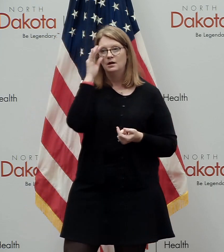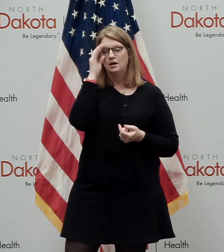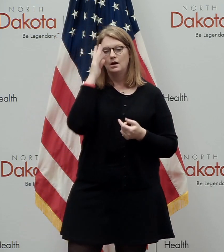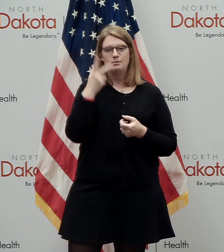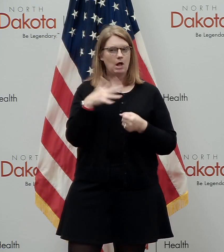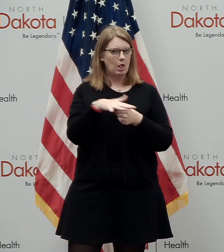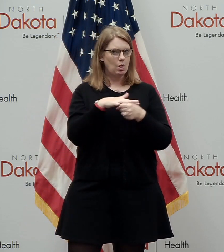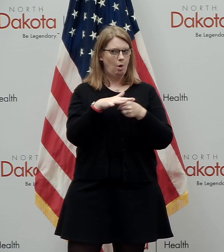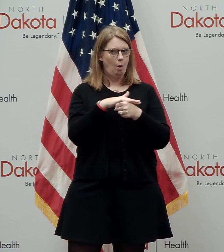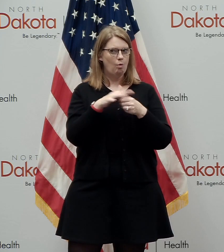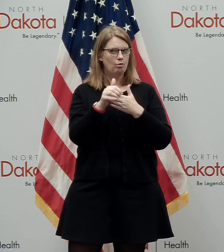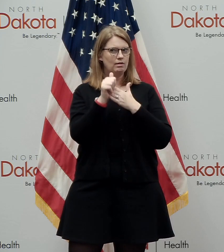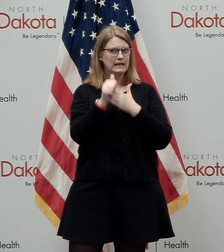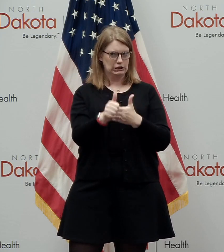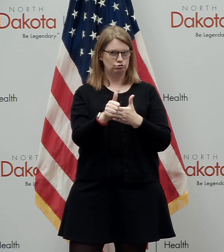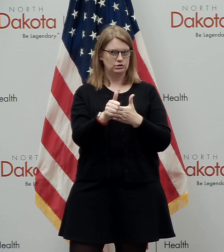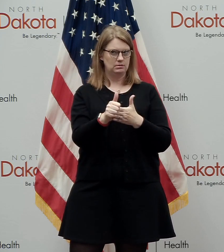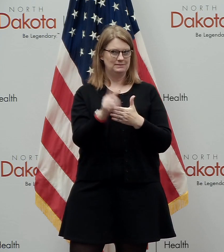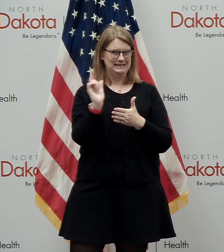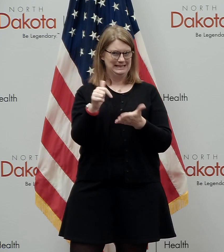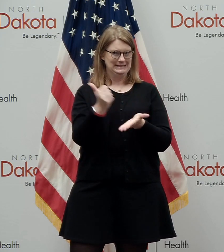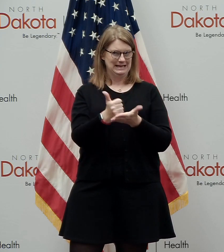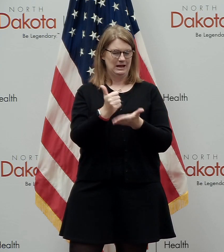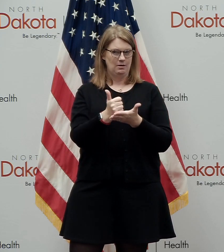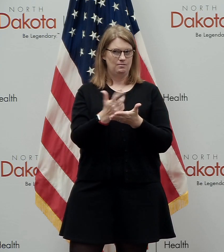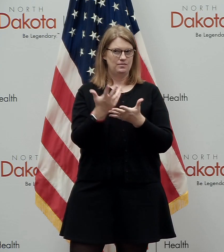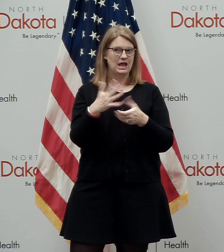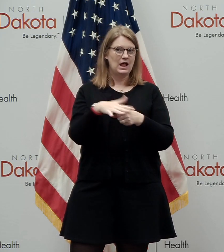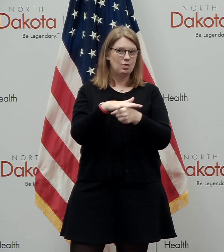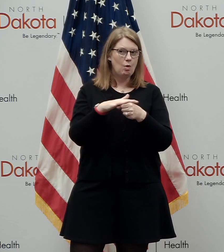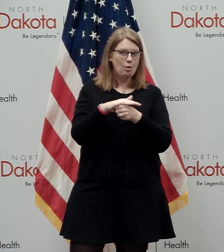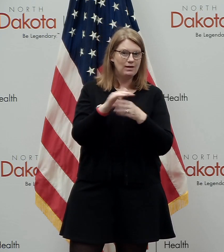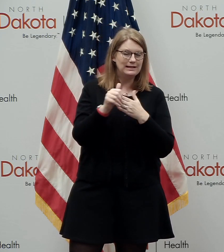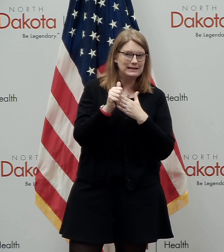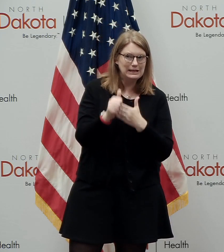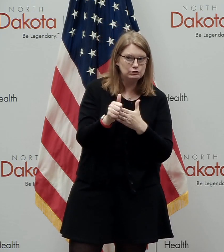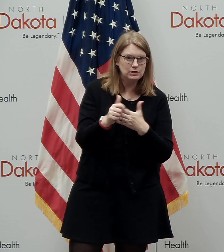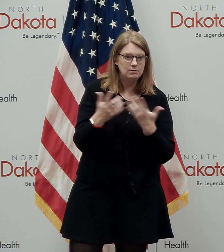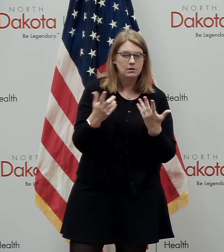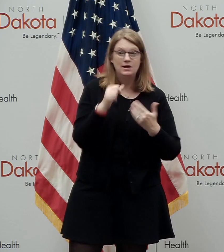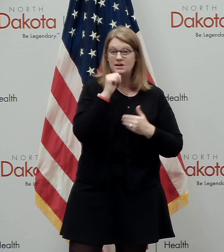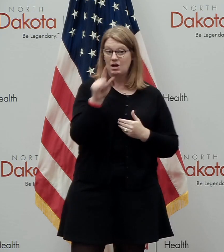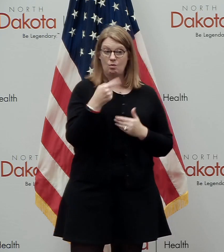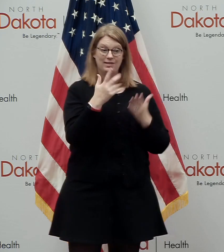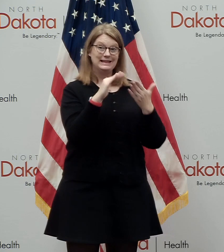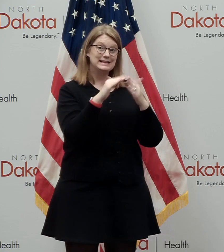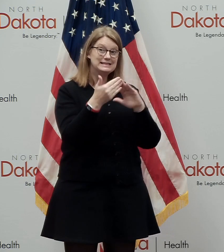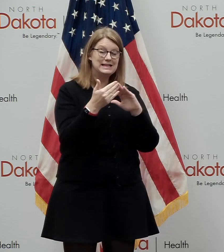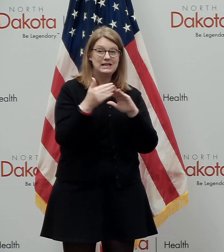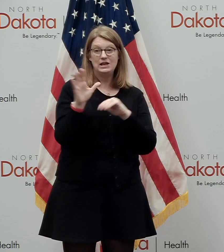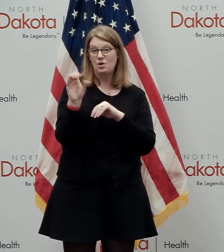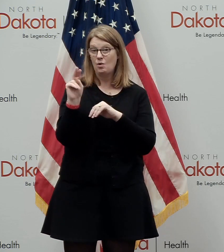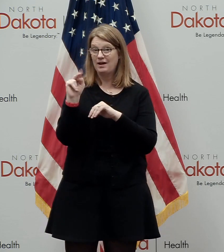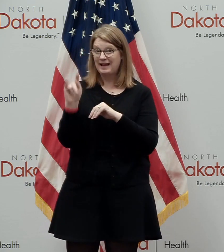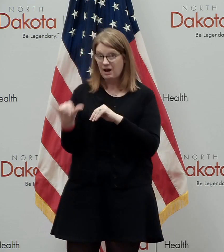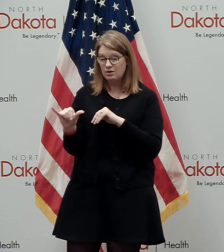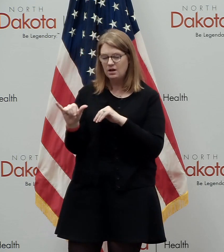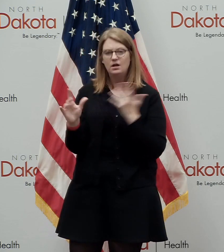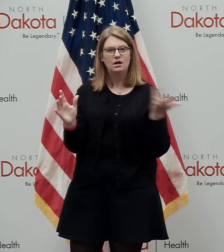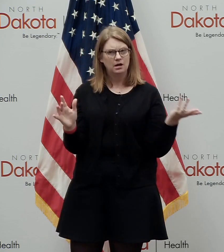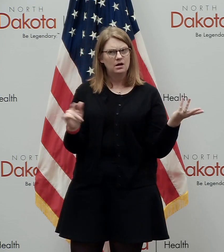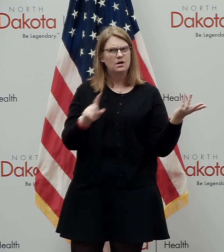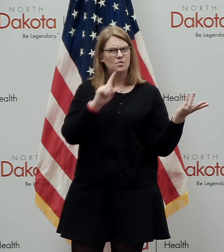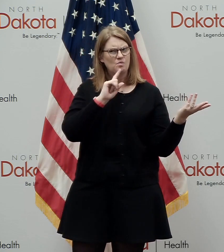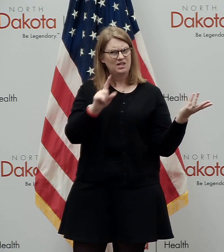to really win this battle. And that local leadership could be at not just at the city level or the county level, elective leaders, but we need